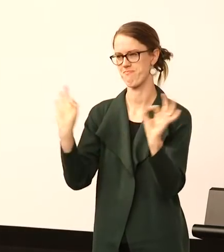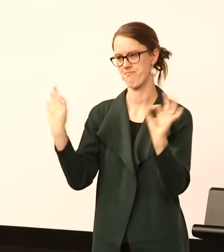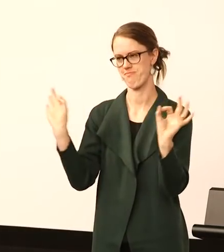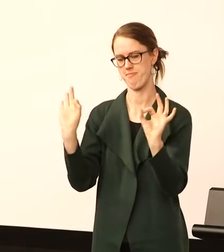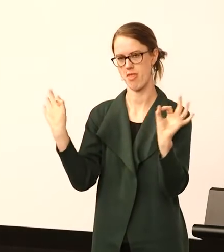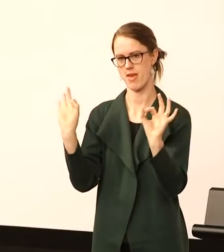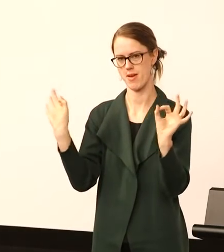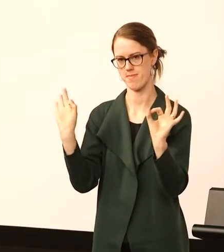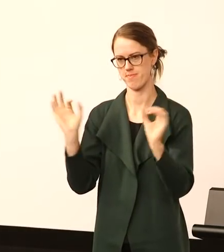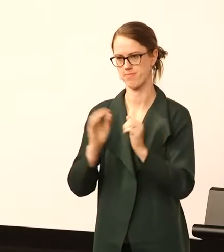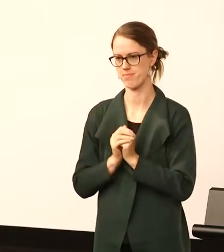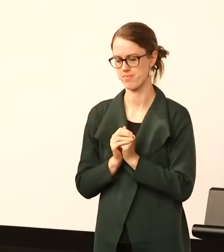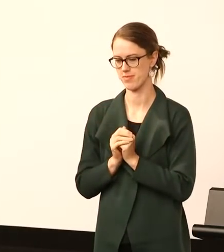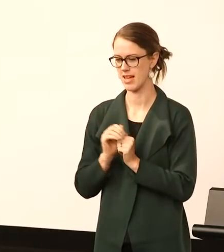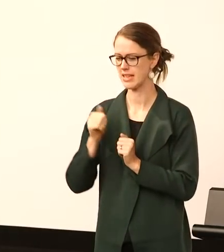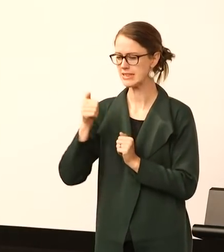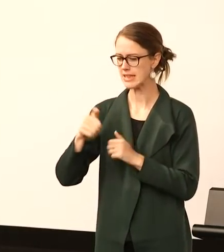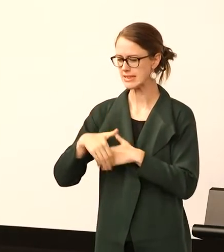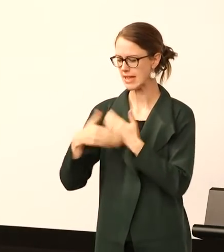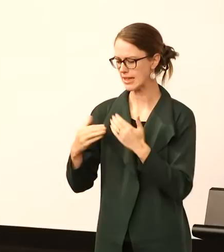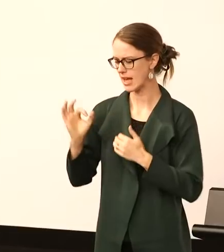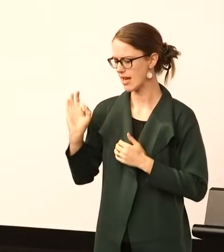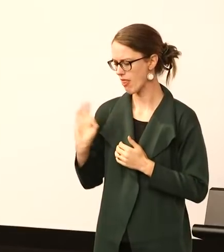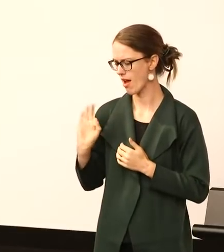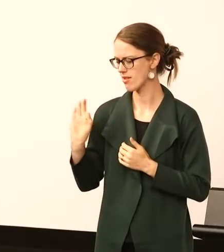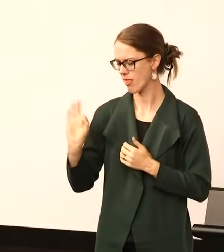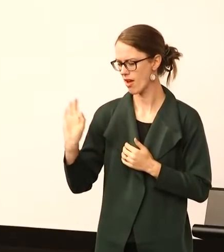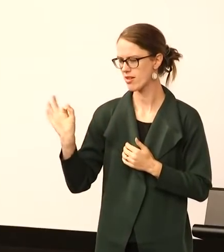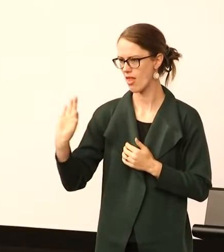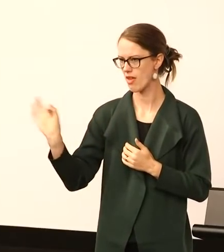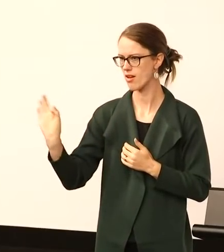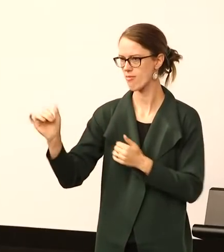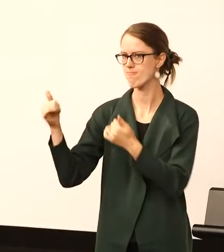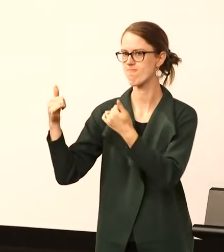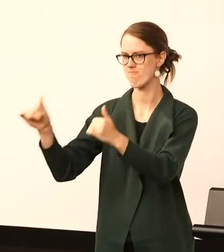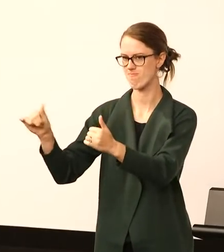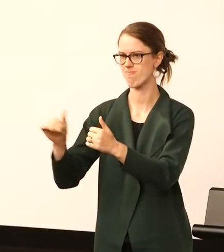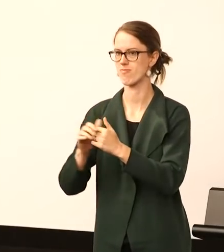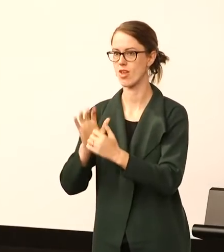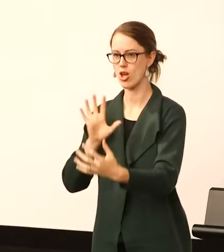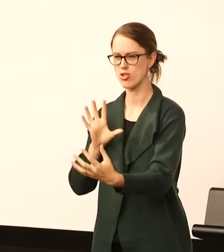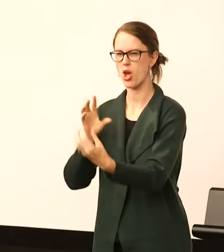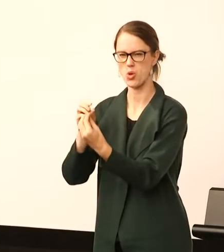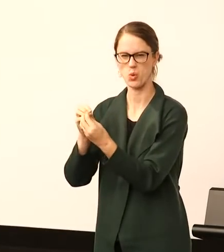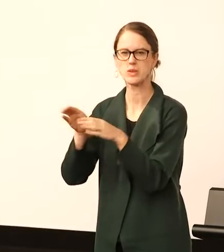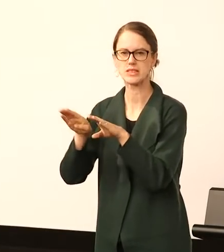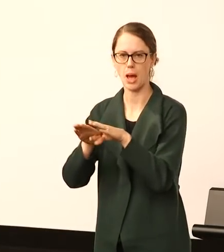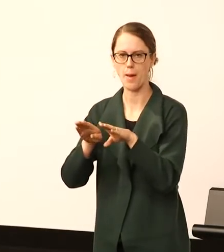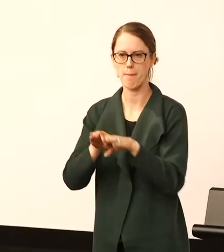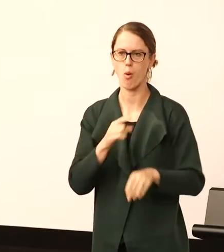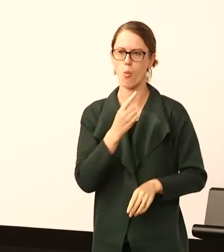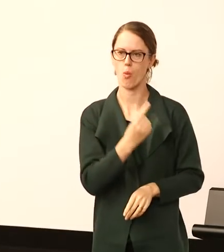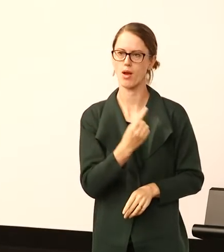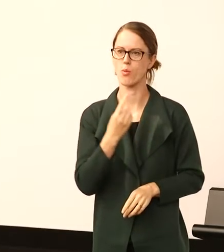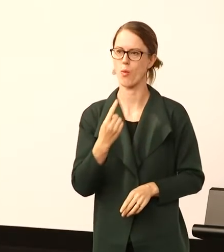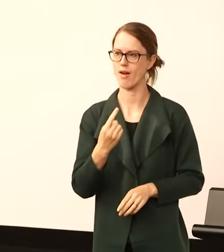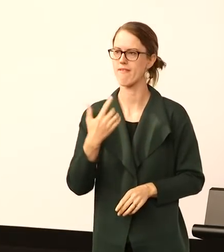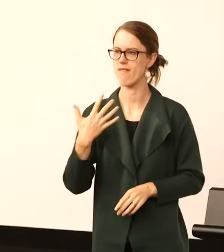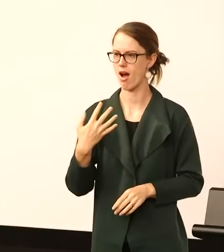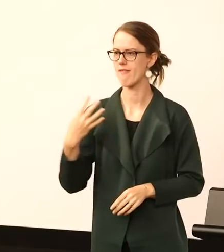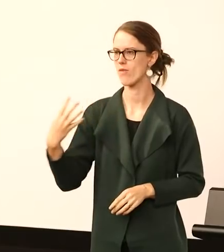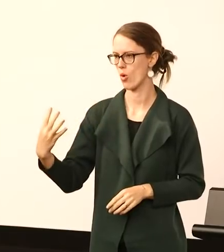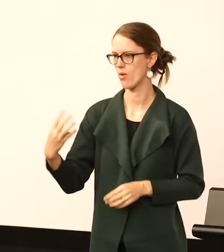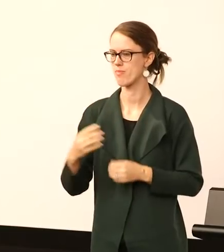report in New Zealand, our 6th day in a row without any new cases. So the total remains at